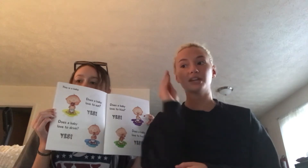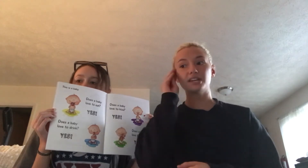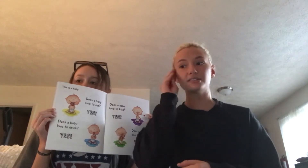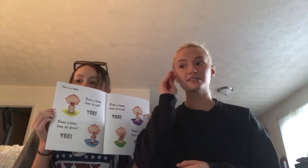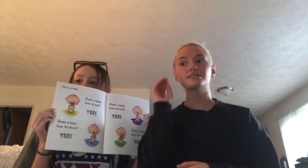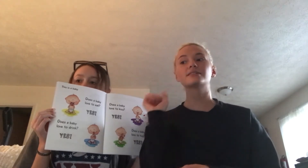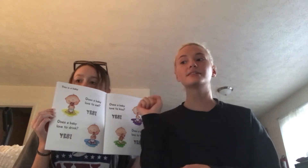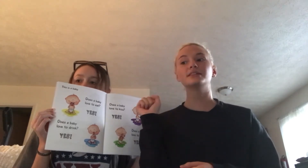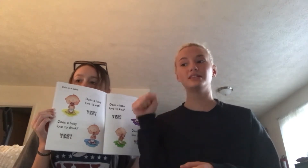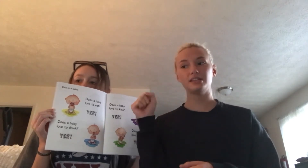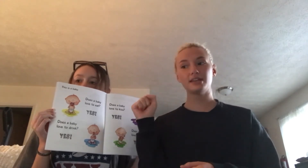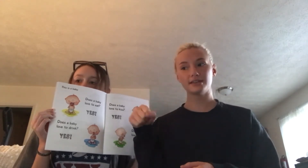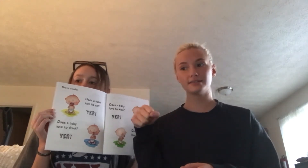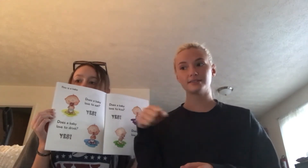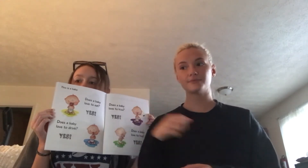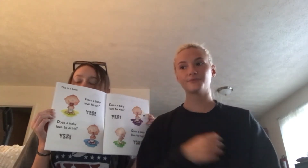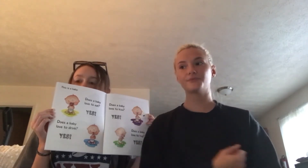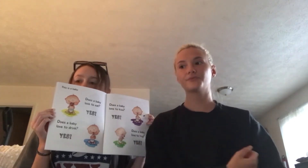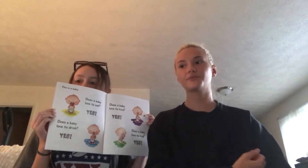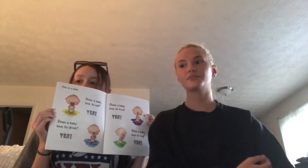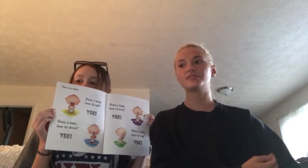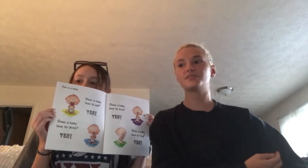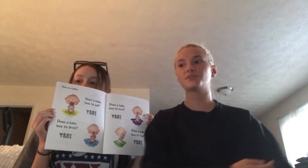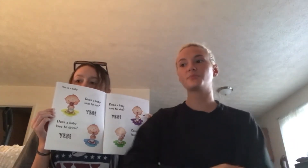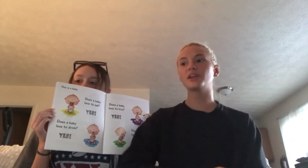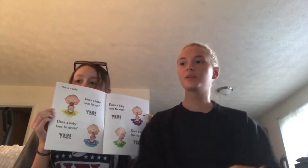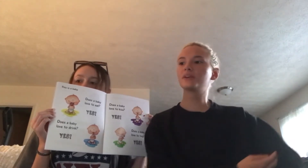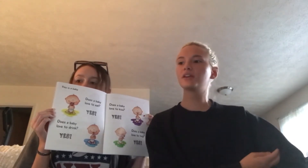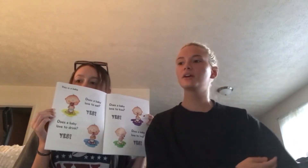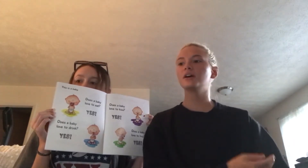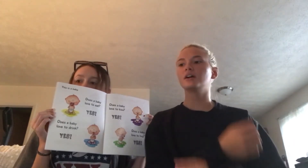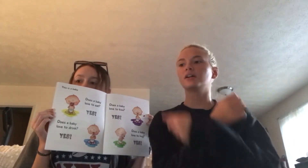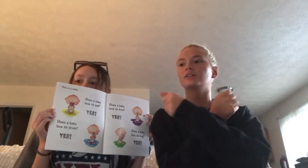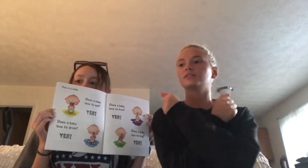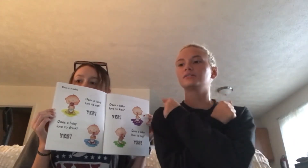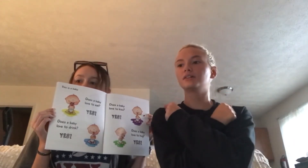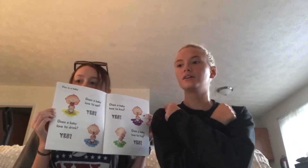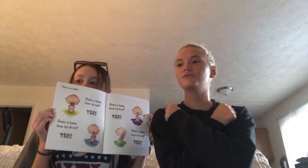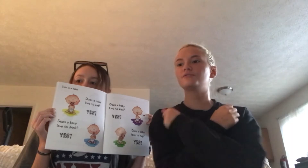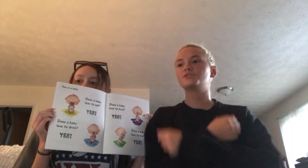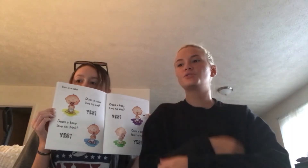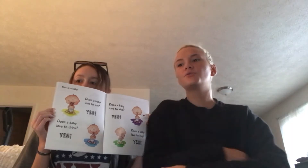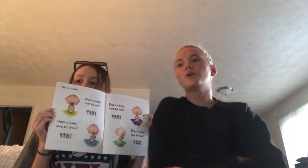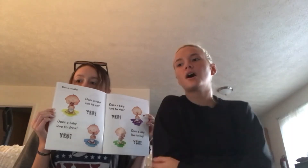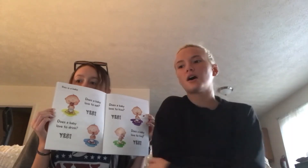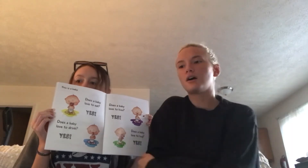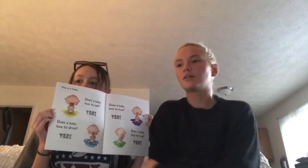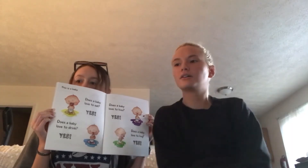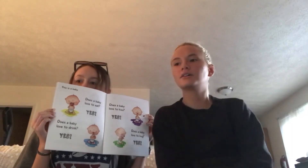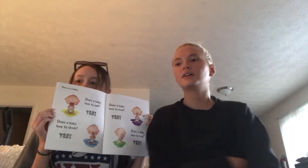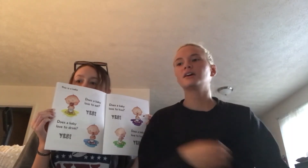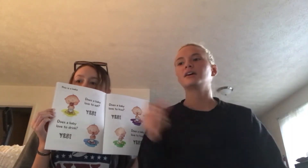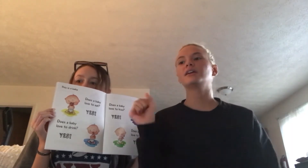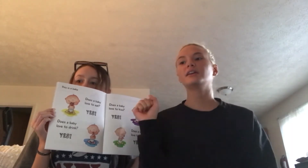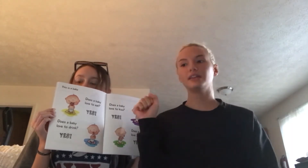kiss? Yes. Does a baby love to hug?